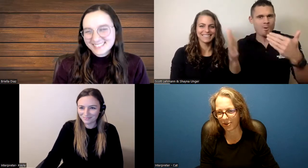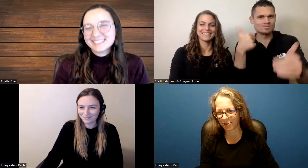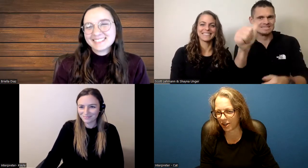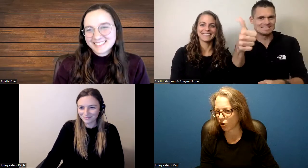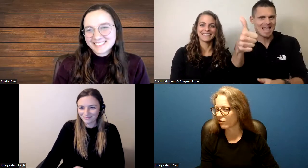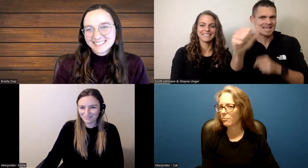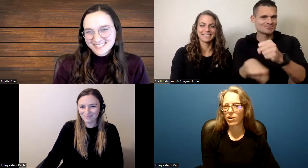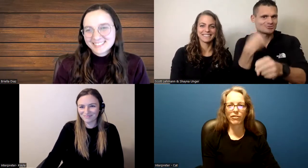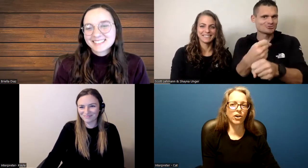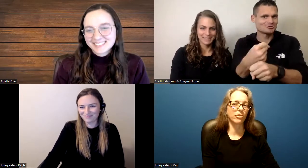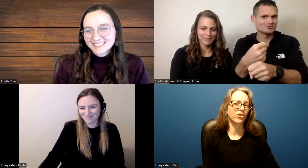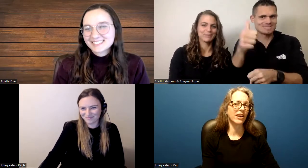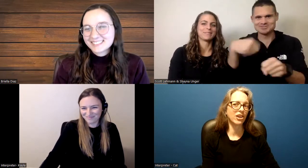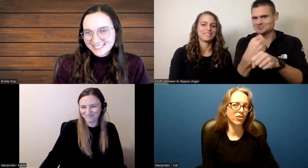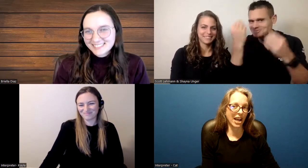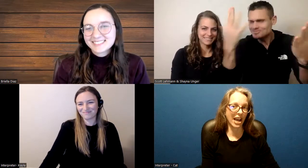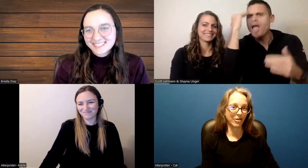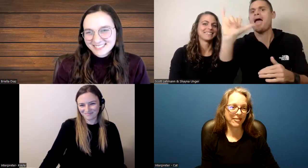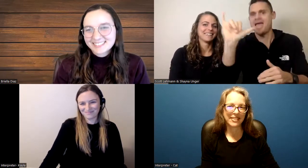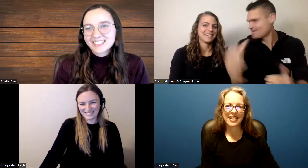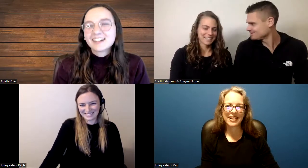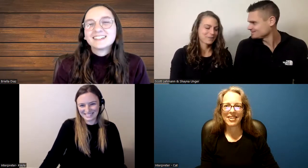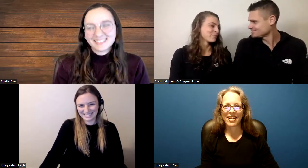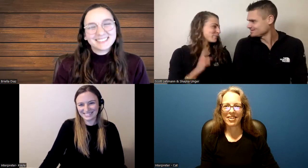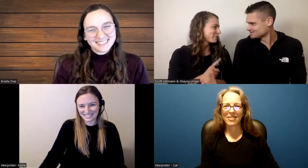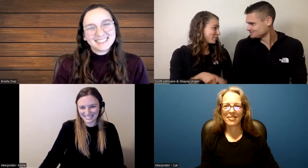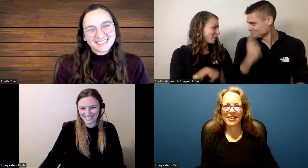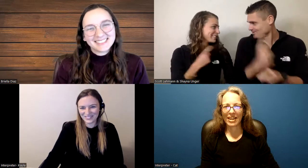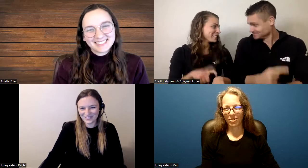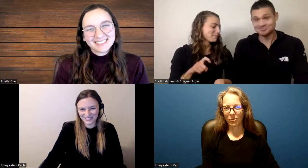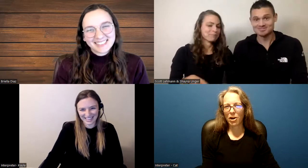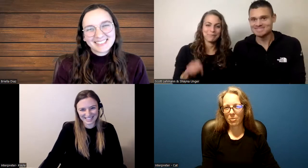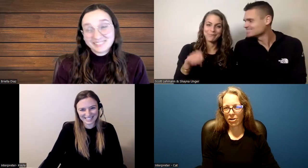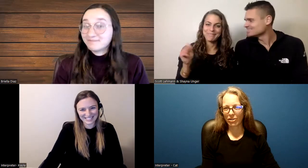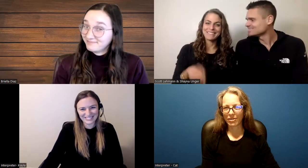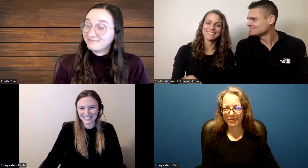together. We are girlfriend, boyfriend, almost 10 years now. So.